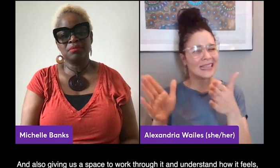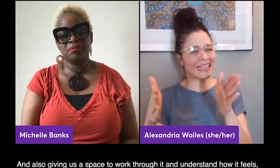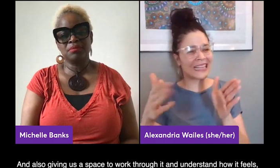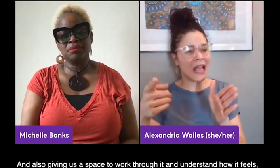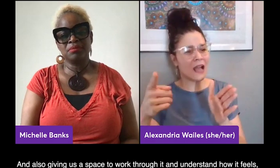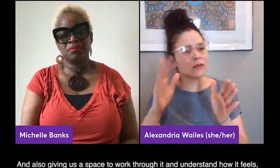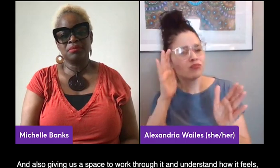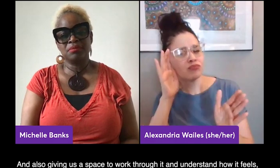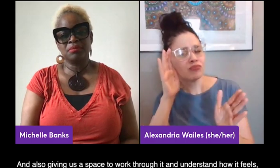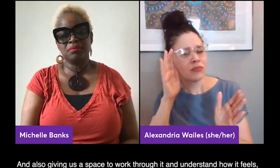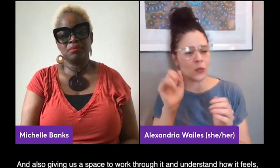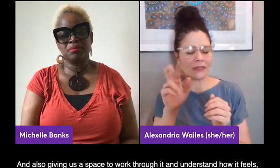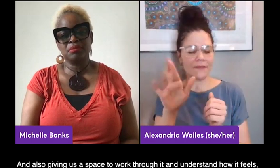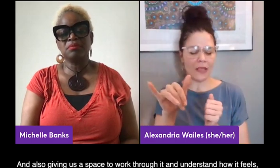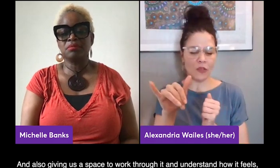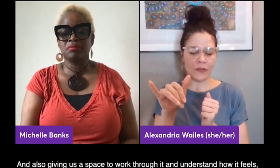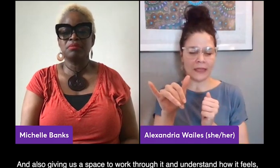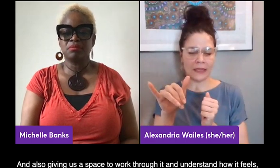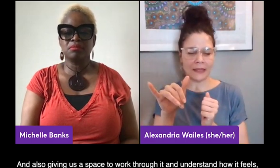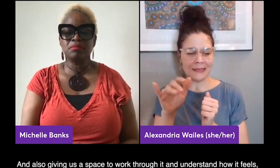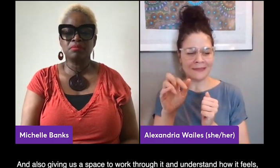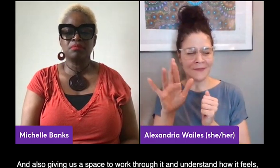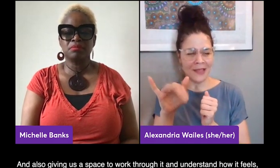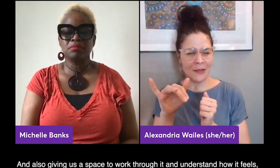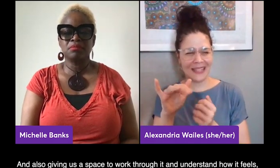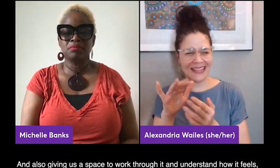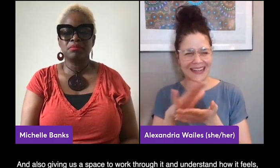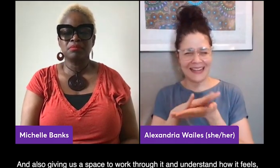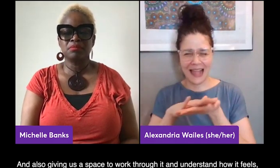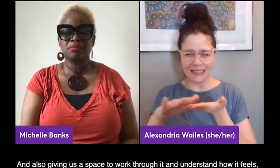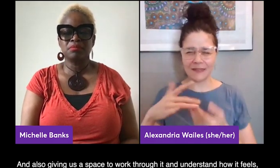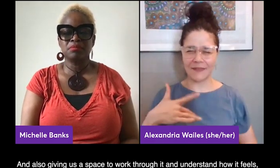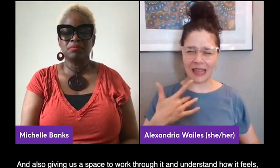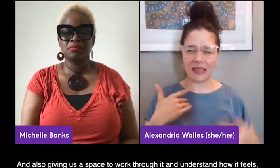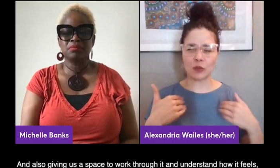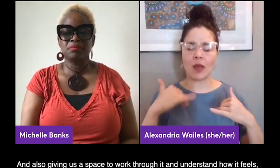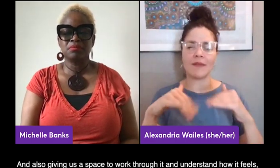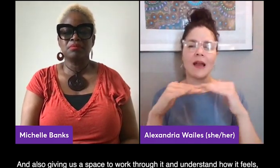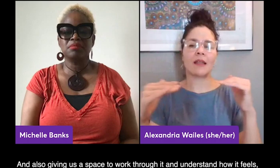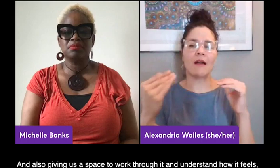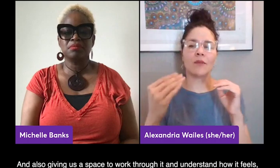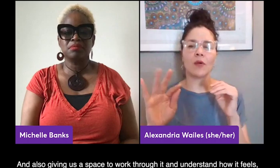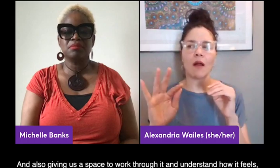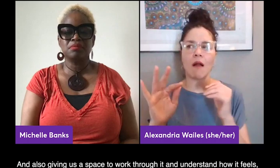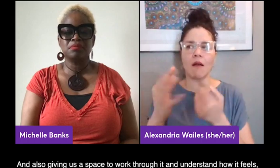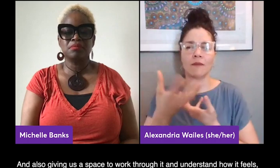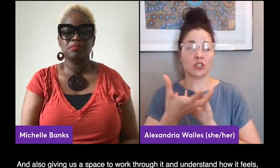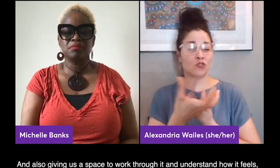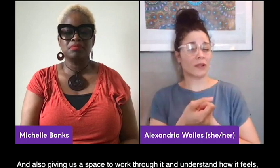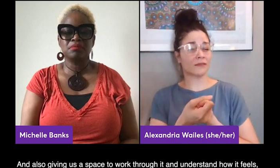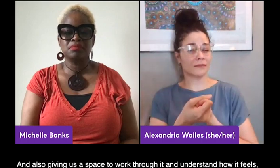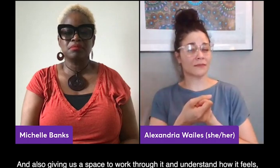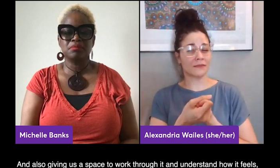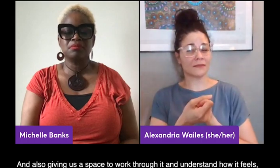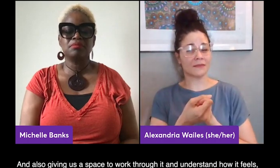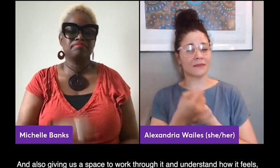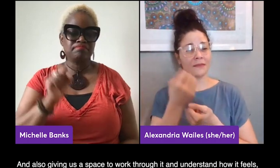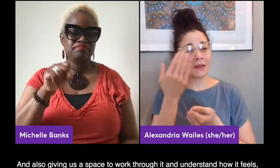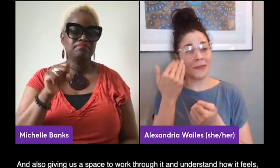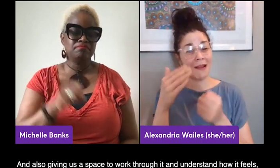could shift it in a different direction. It's a nice feeling to have that level of